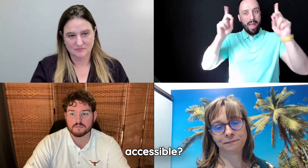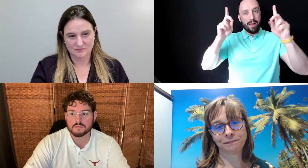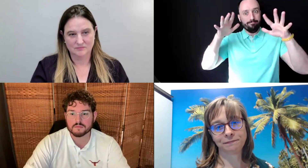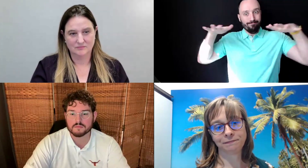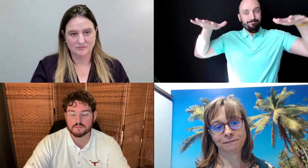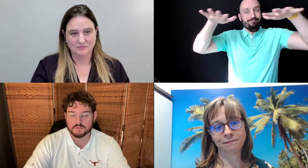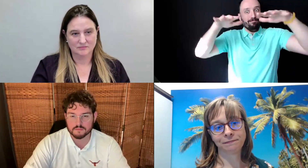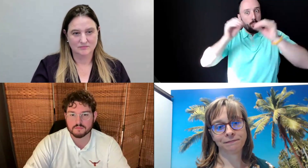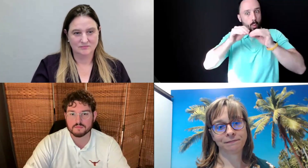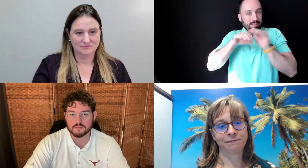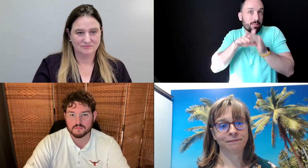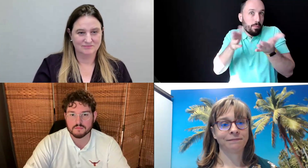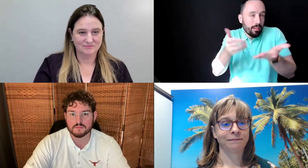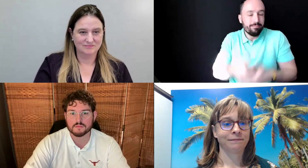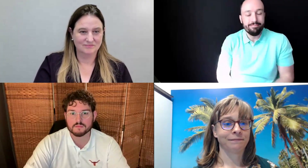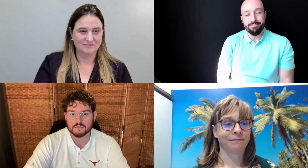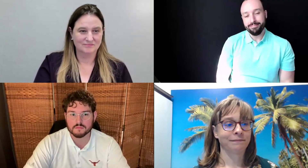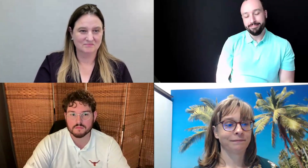accessible?